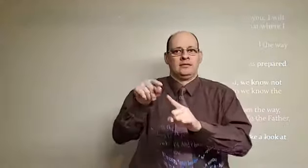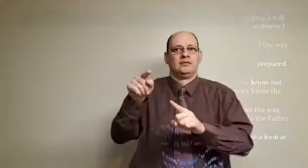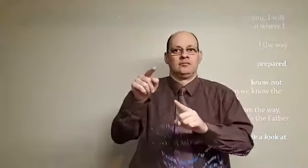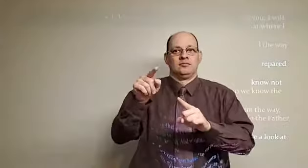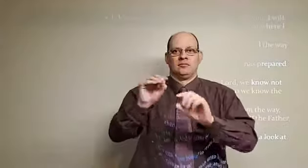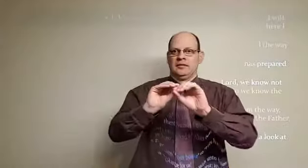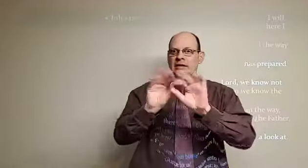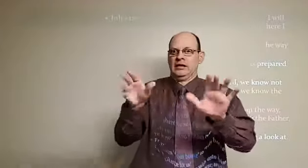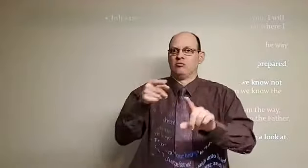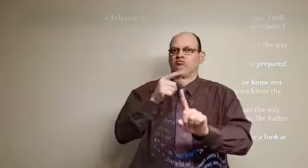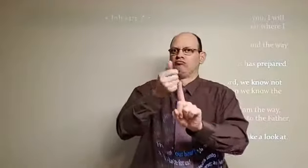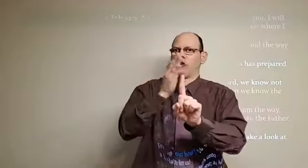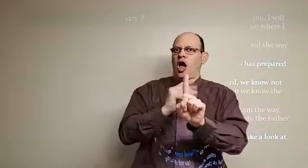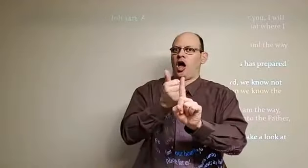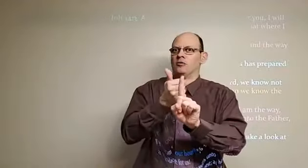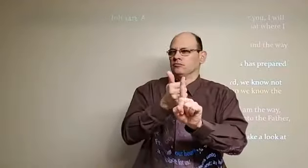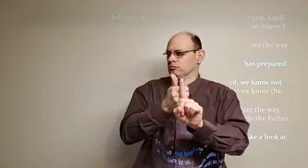talking about the flesh it's very clear